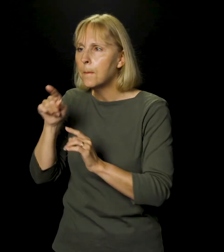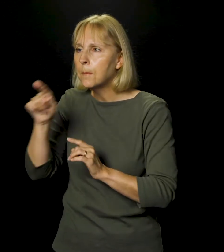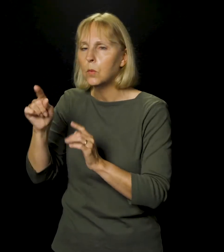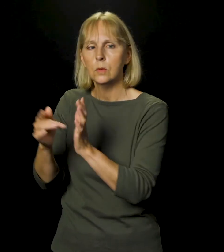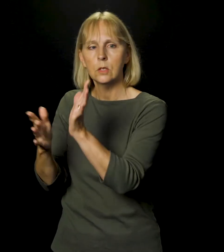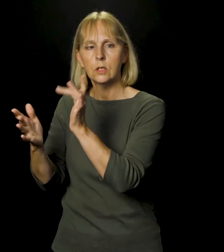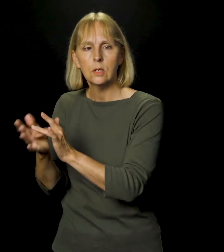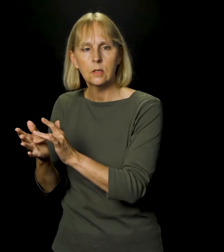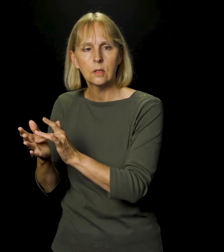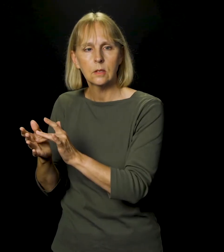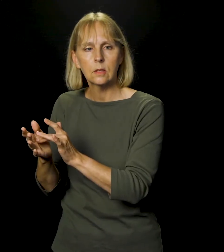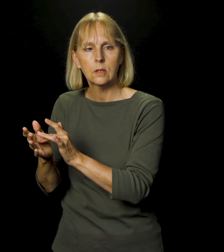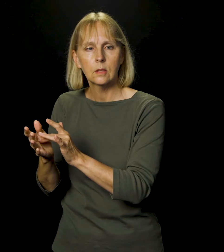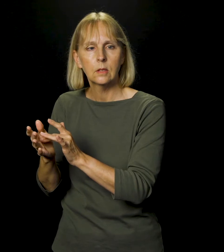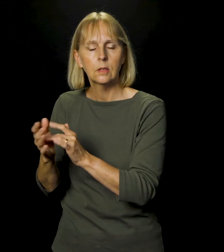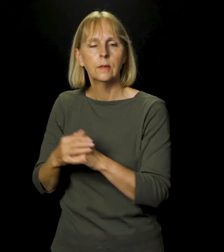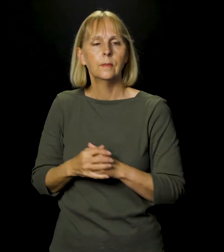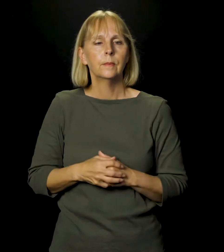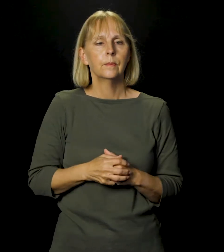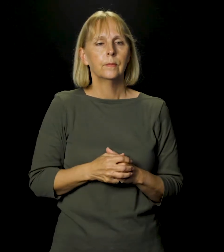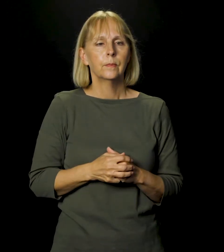was about.